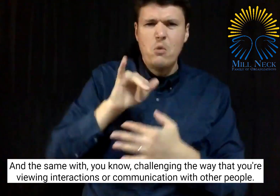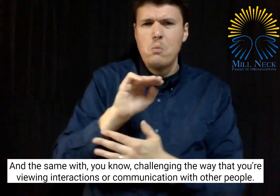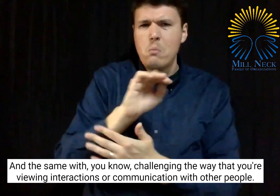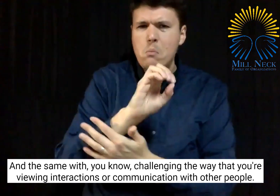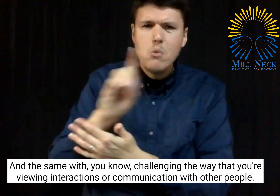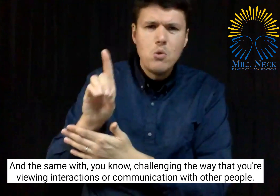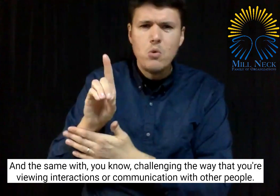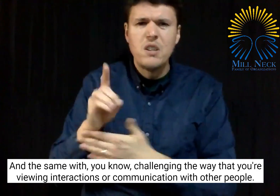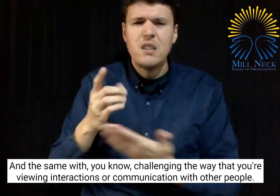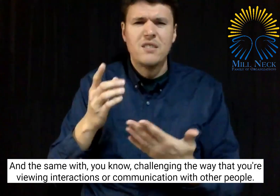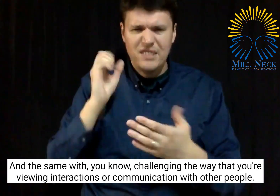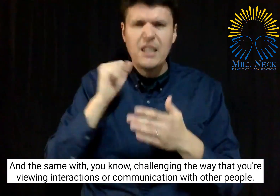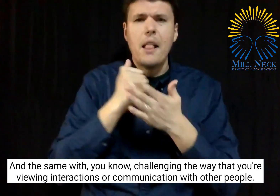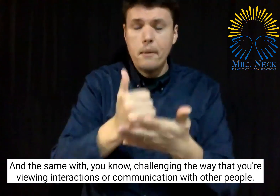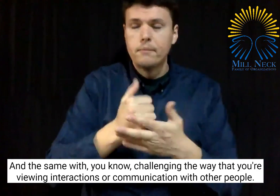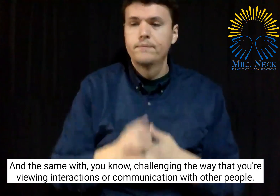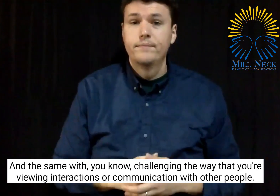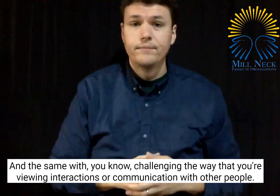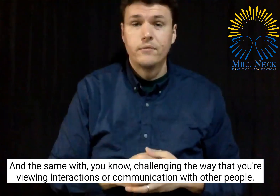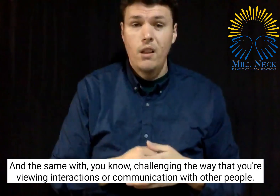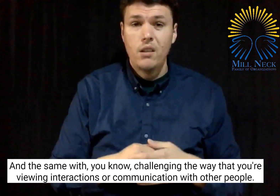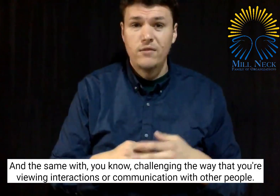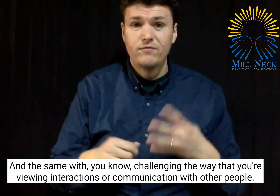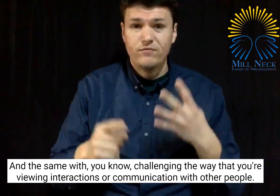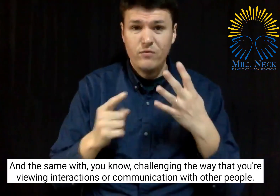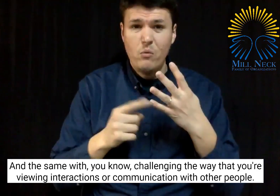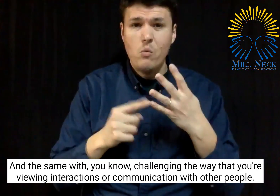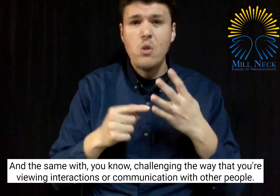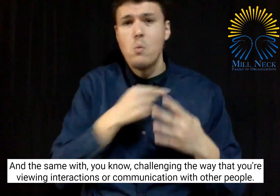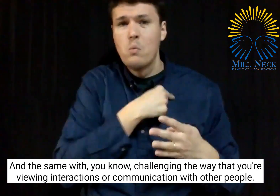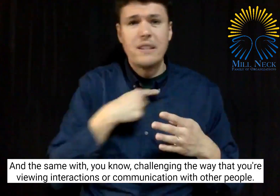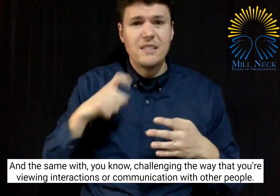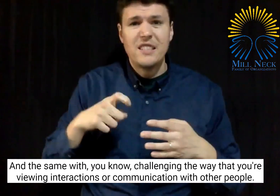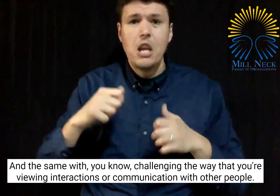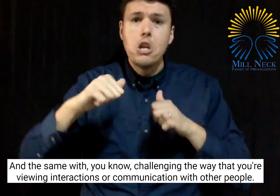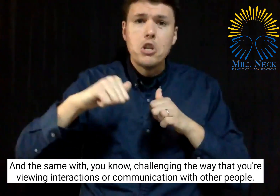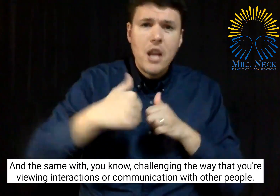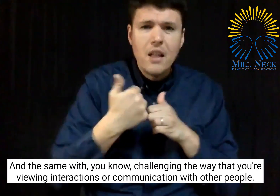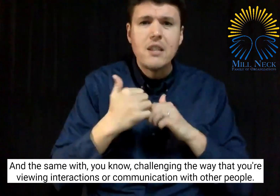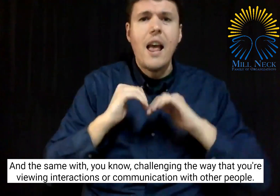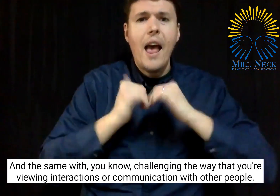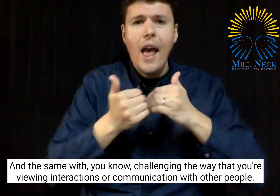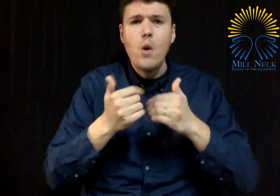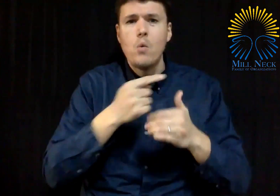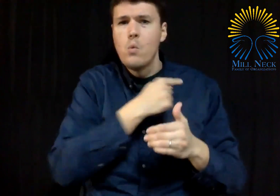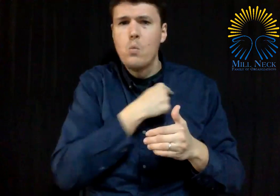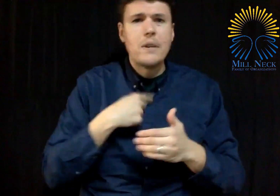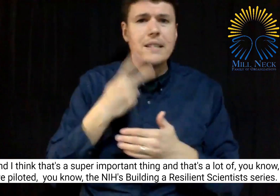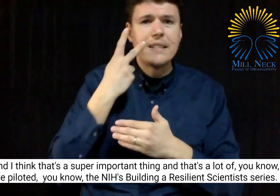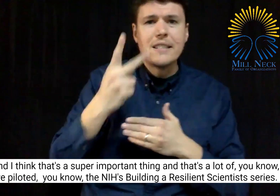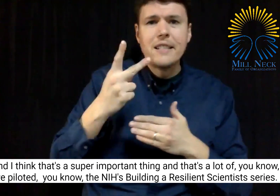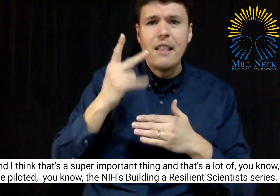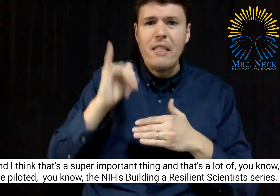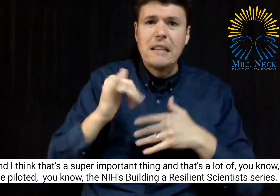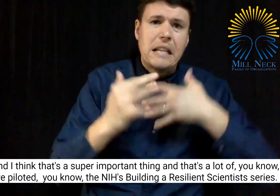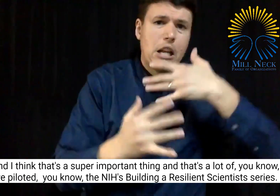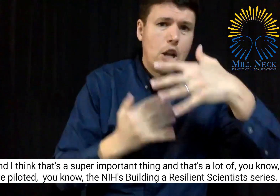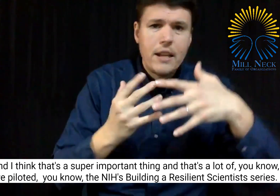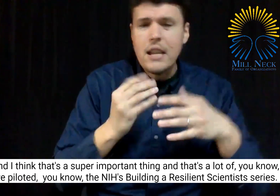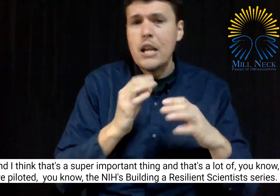the same with, challenging the way that you're viewing interactions or communication with other people. And I think that's the super important thing. And